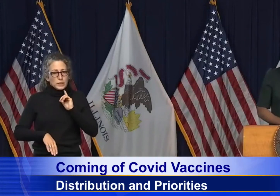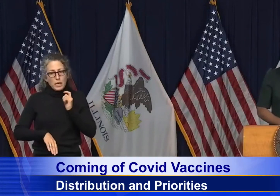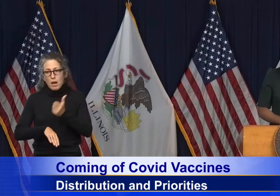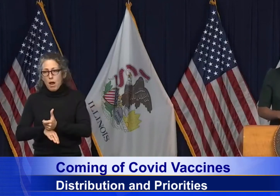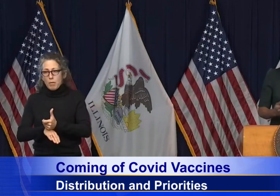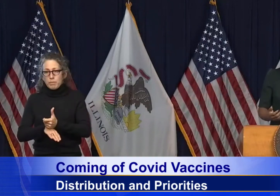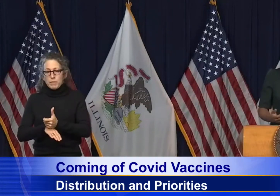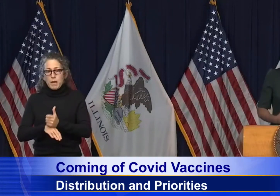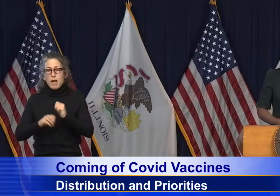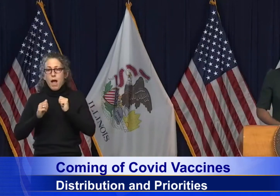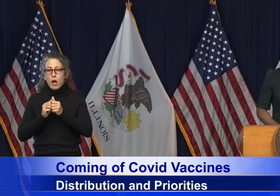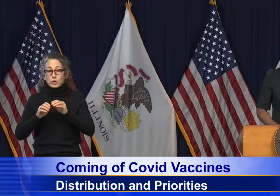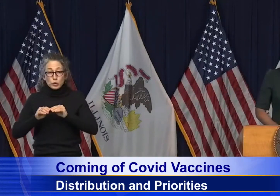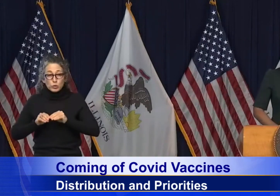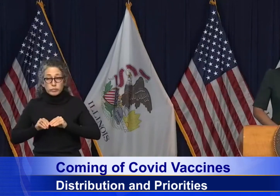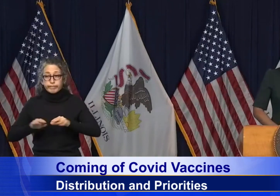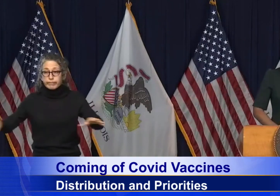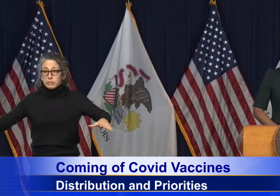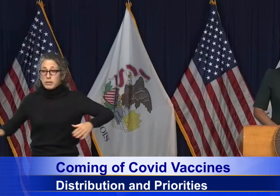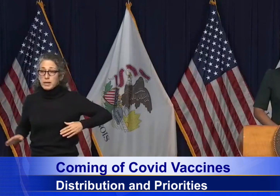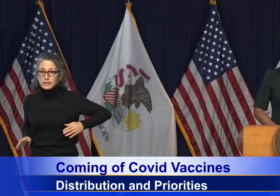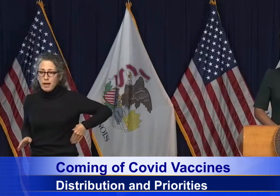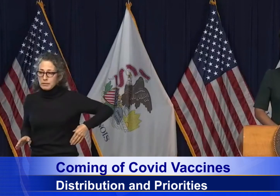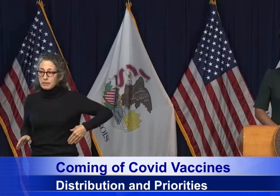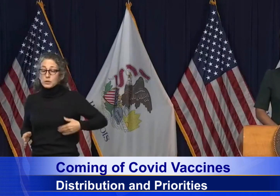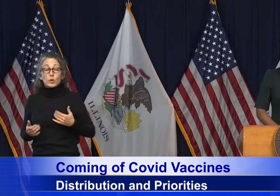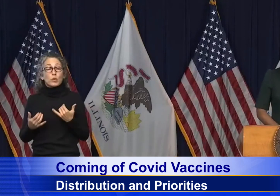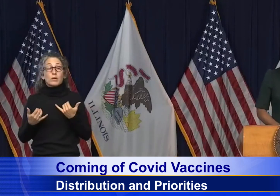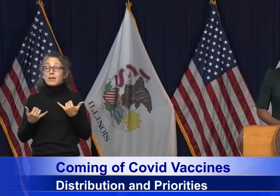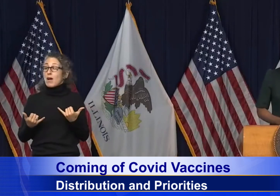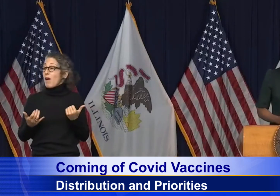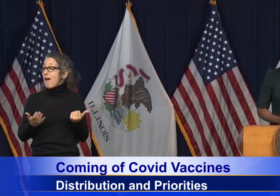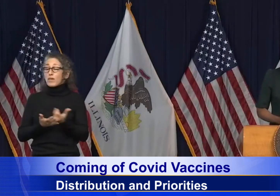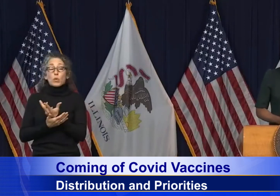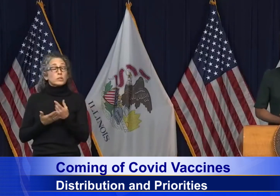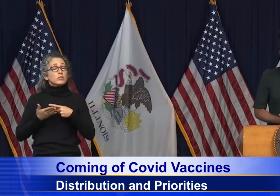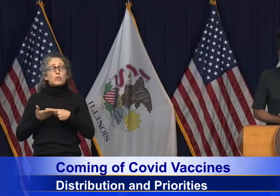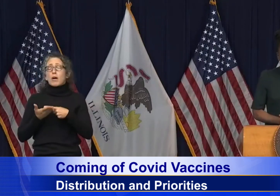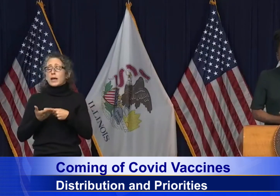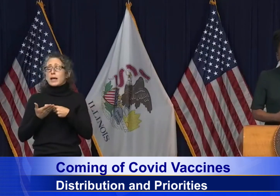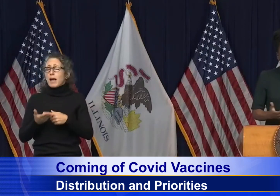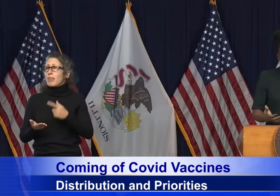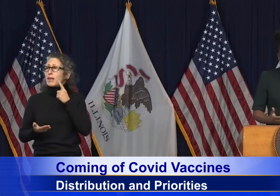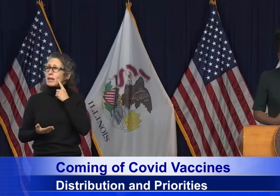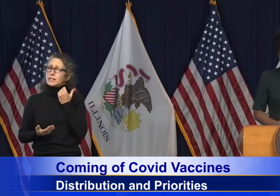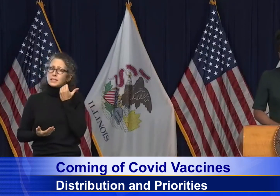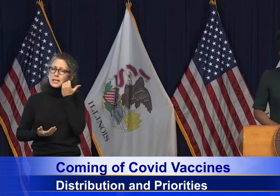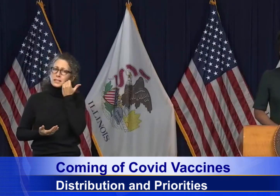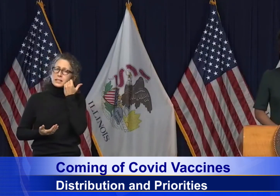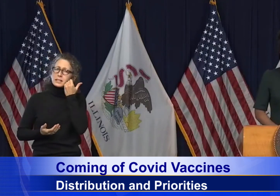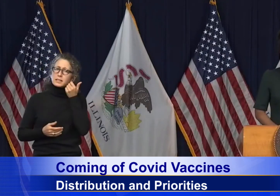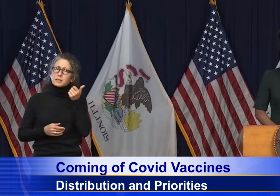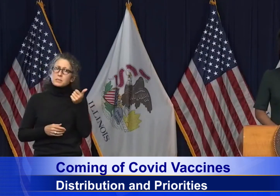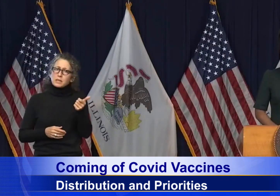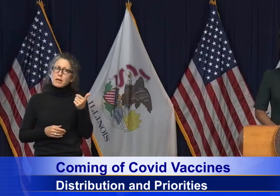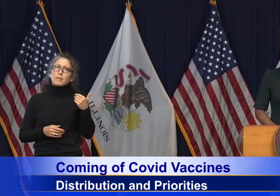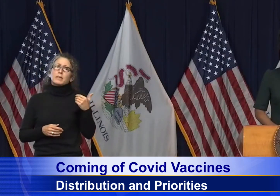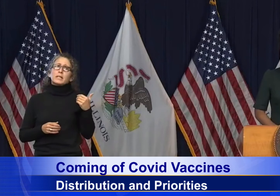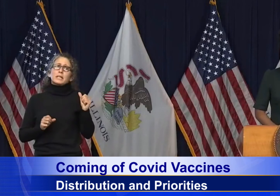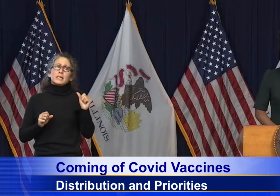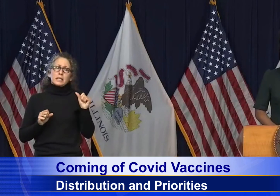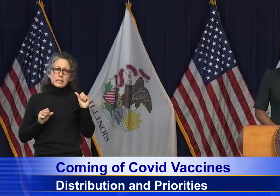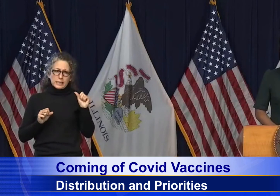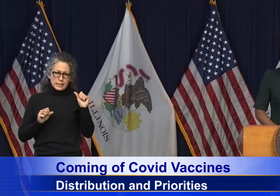So absolutely all conversations are on the table. I think dentists, maybe do have the ability